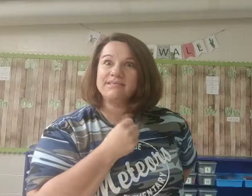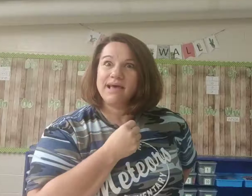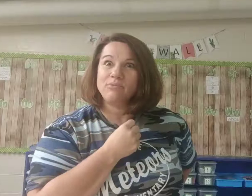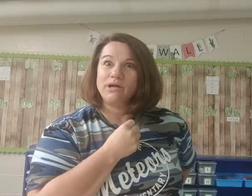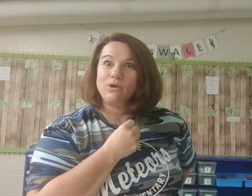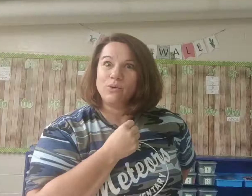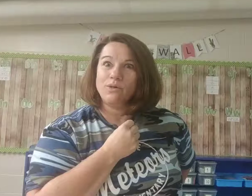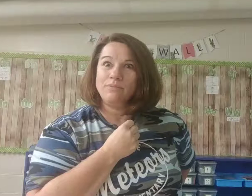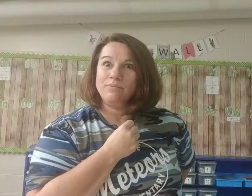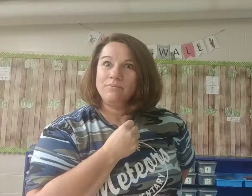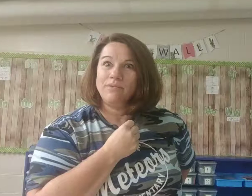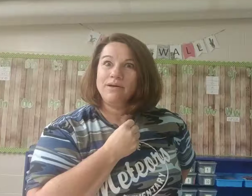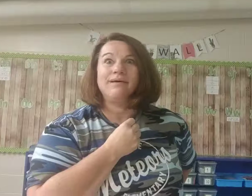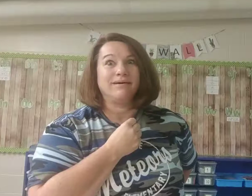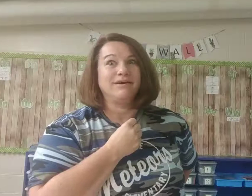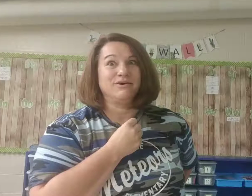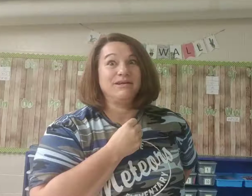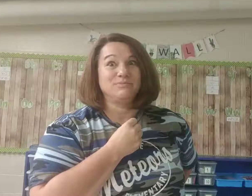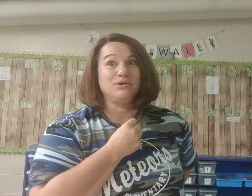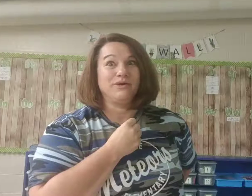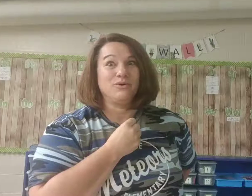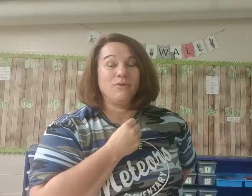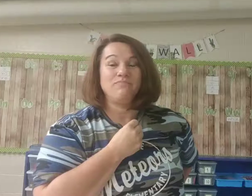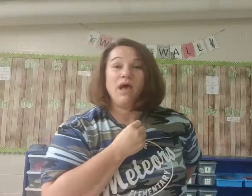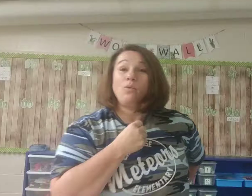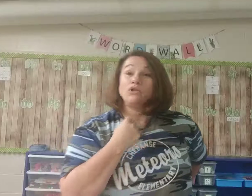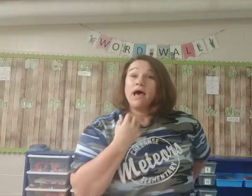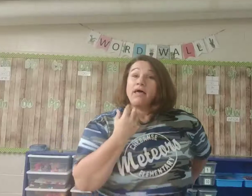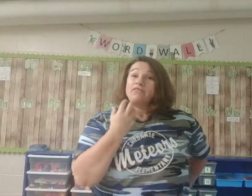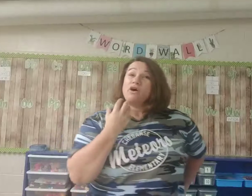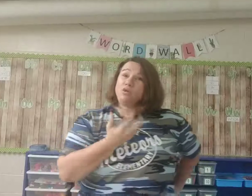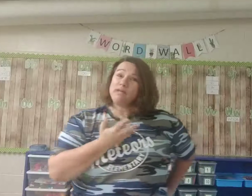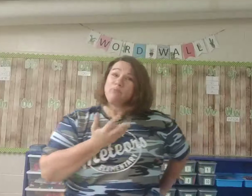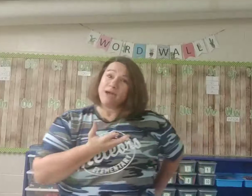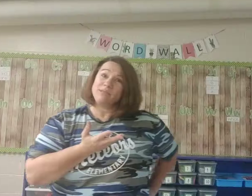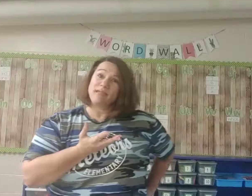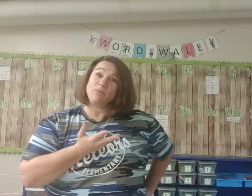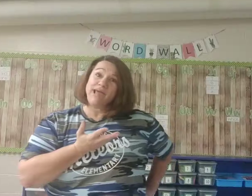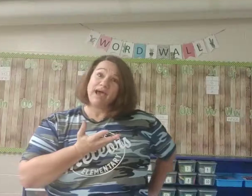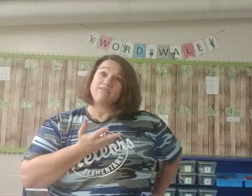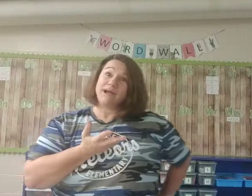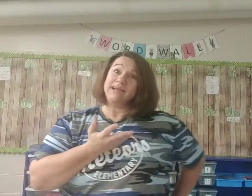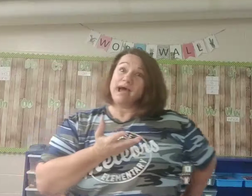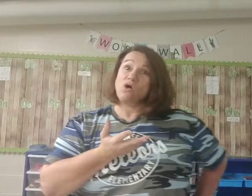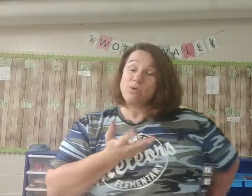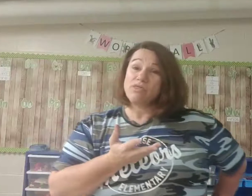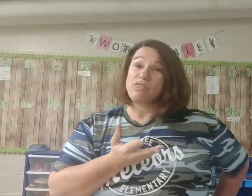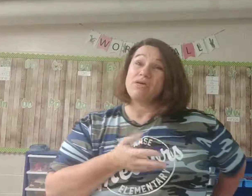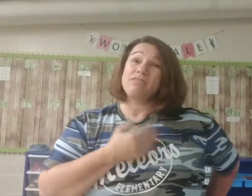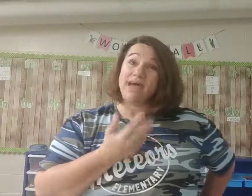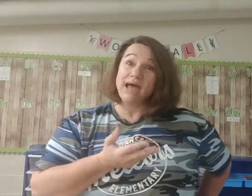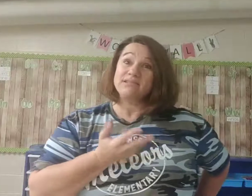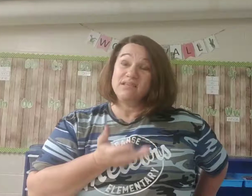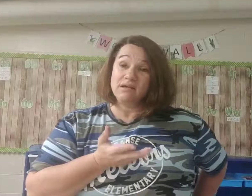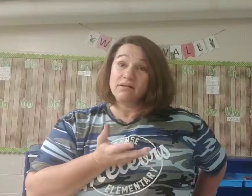Isn't that pretty cool? I know, it is pretty cool. Well, the only problem that we have right now with that skill,